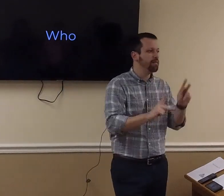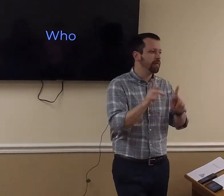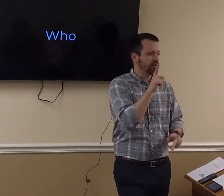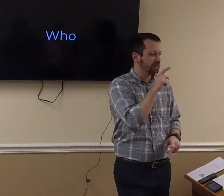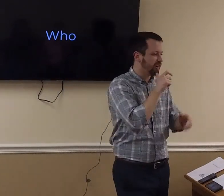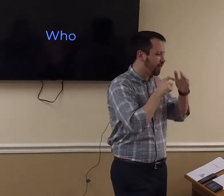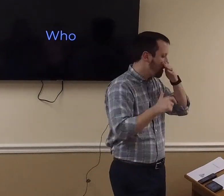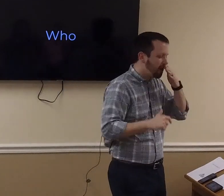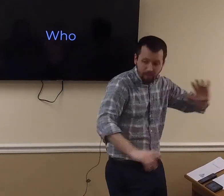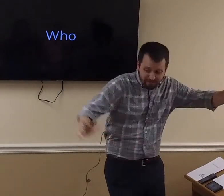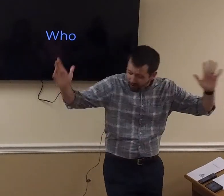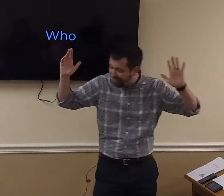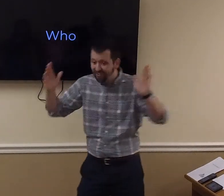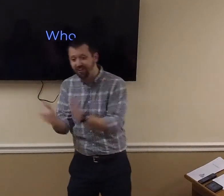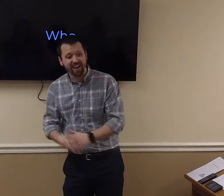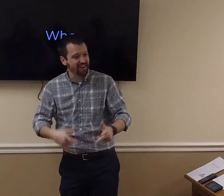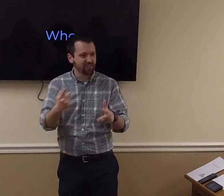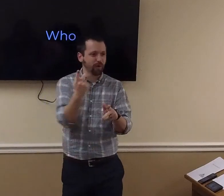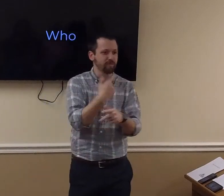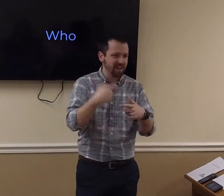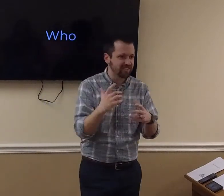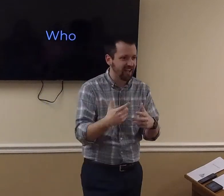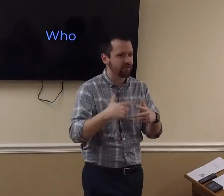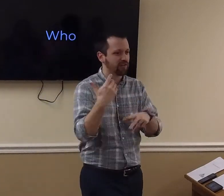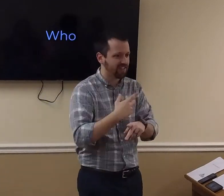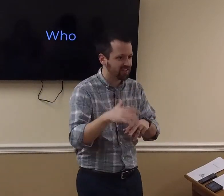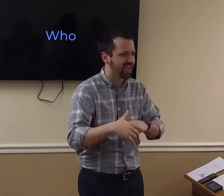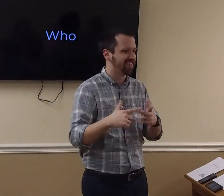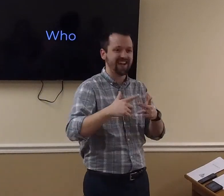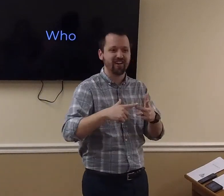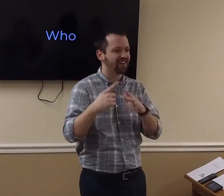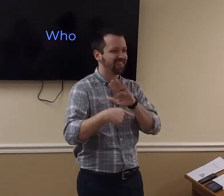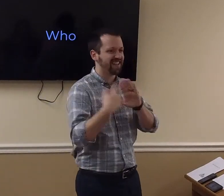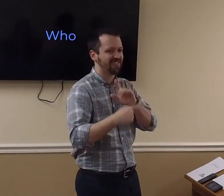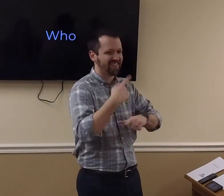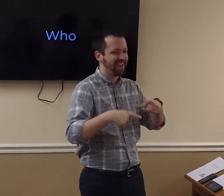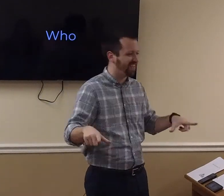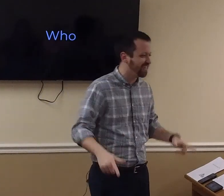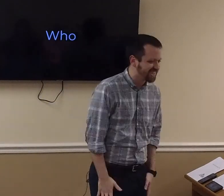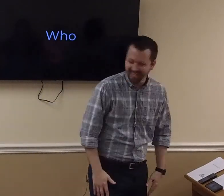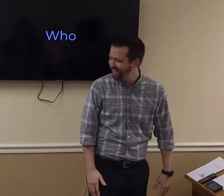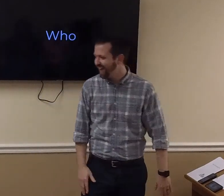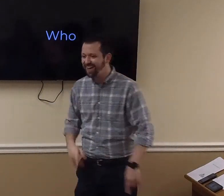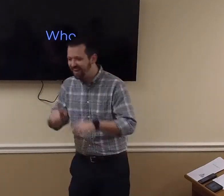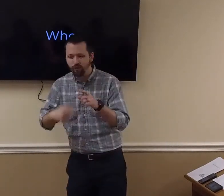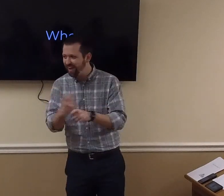Some people do the curl. Oh, I'm sorry, look. Okay, now it's the worst Spanish class, the worst English class, and now y'all are criticizing my sign language. I can't win.